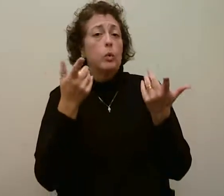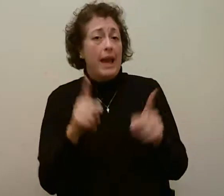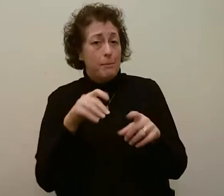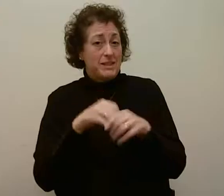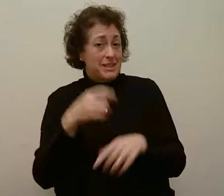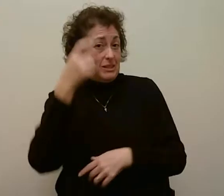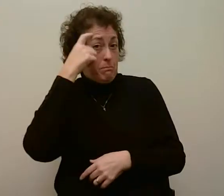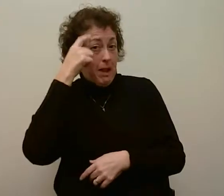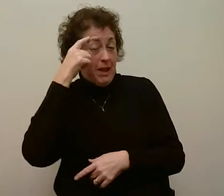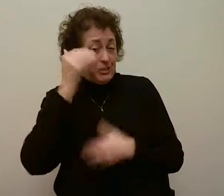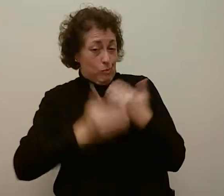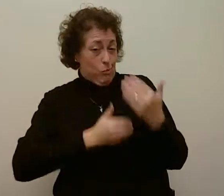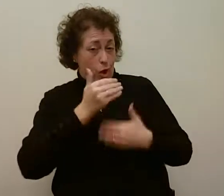product, the observable part that you see.